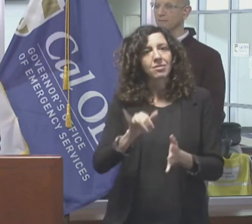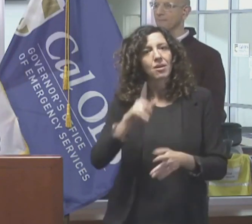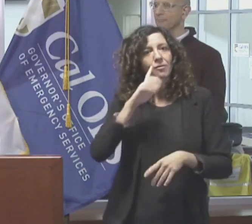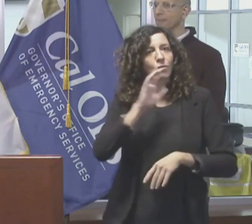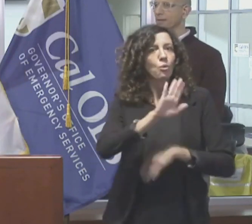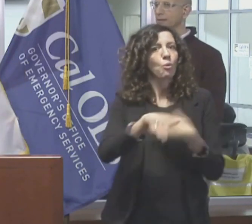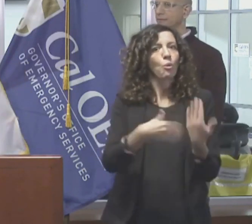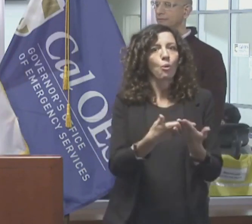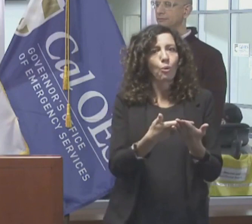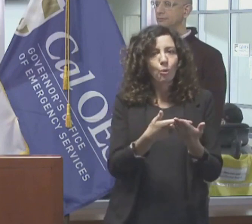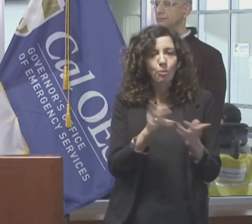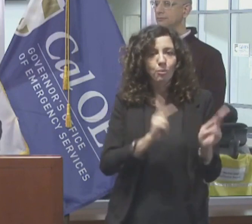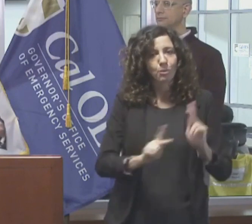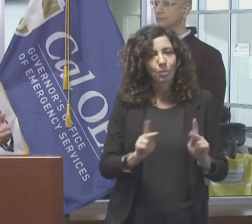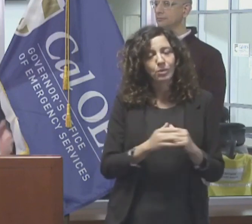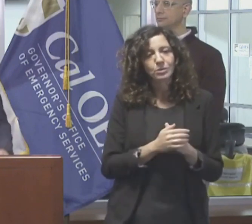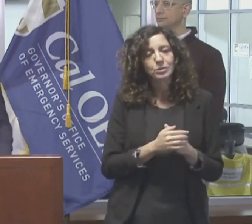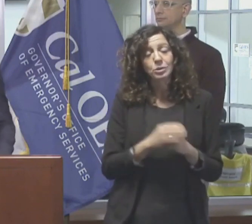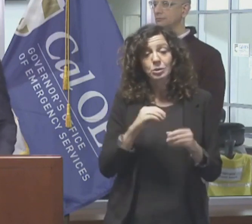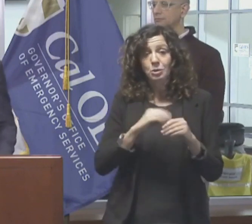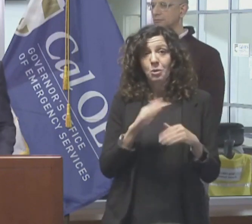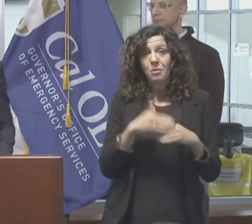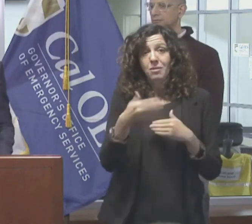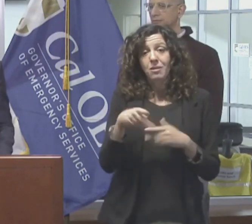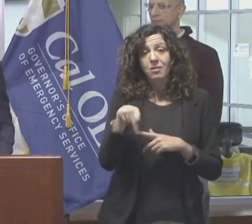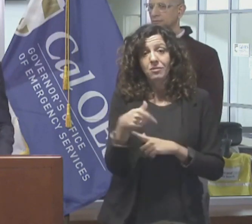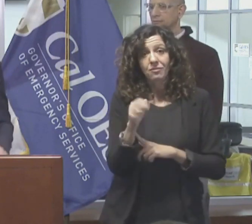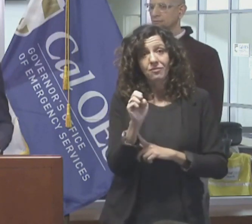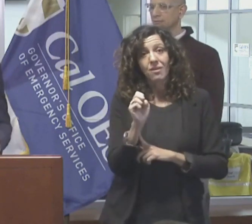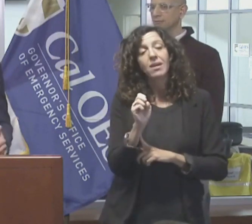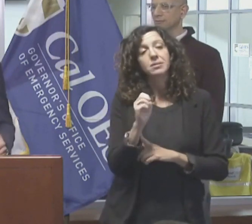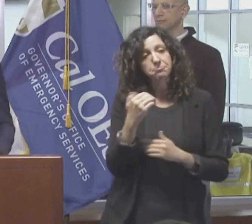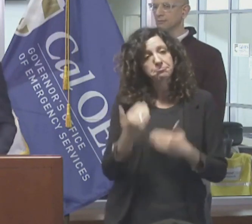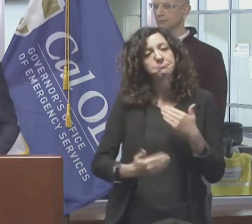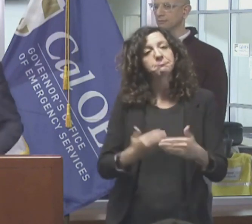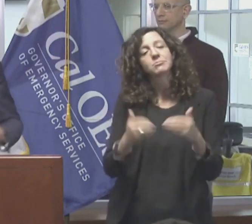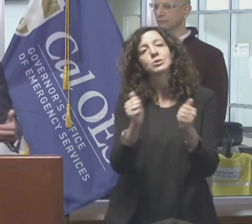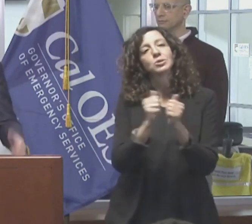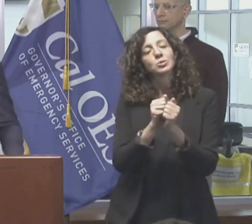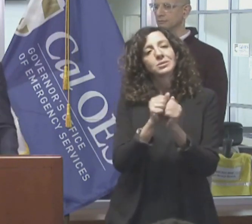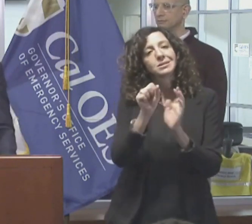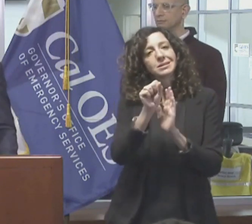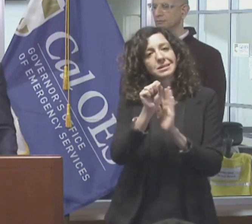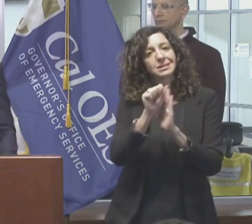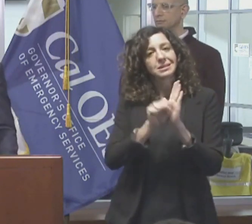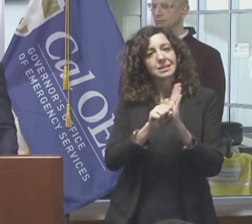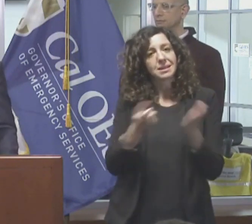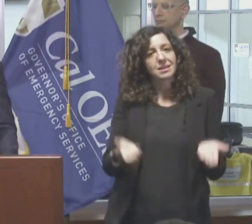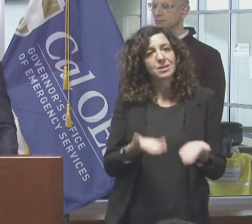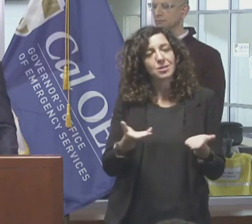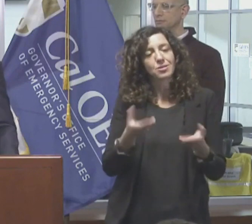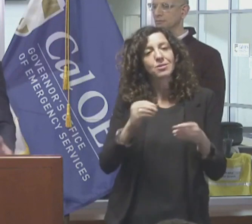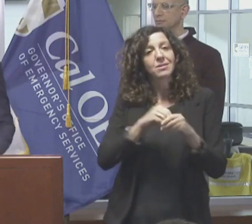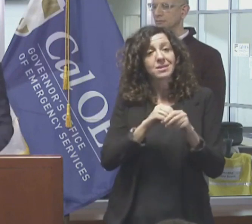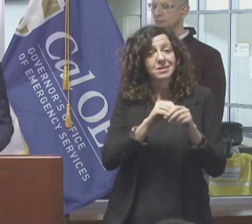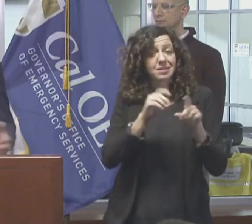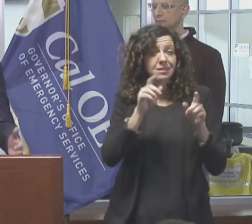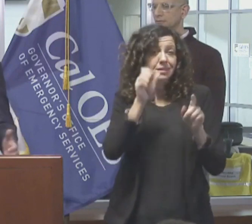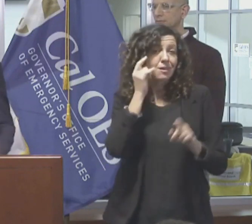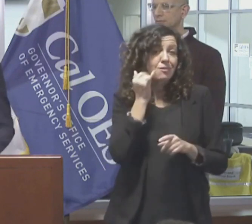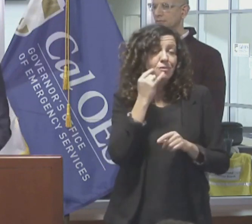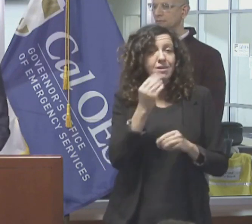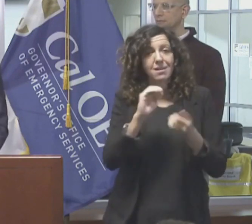that it isn't. So we're moving into the next phase as it relates to testing in the state of California. Broadly, I think in the United States, there's still